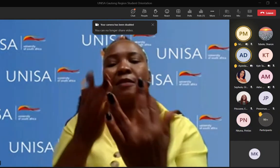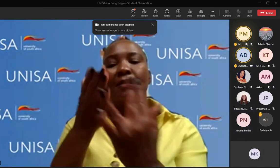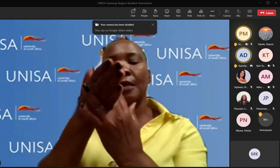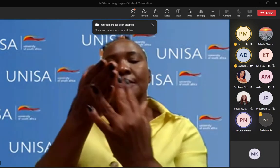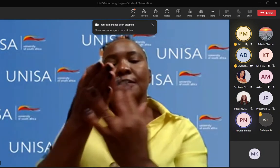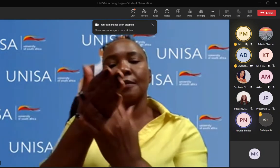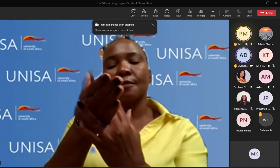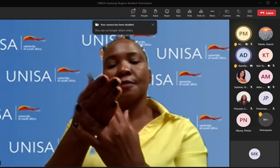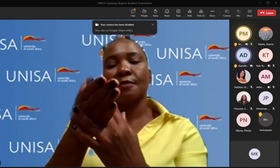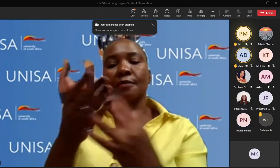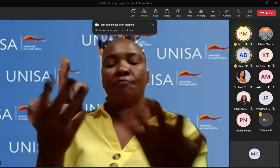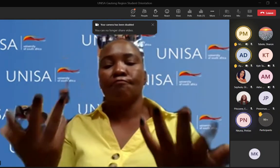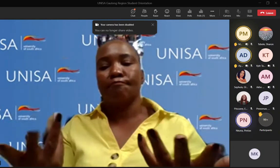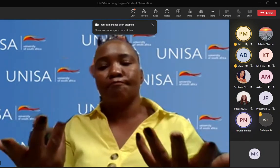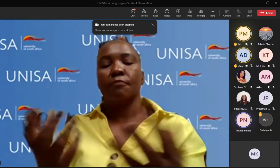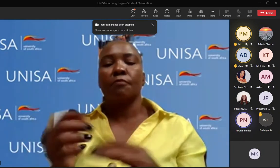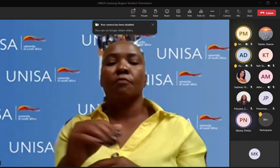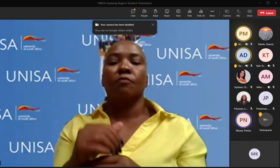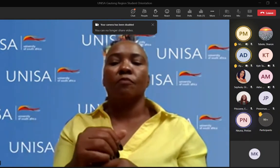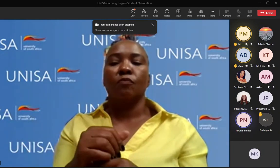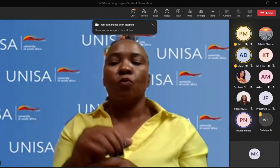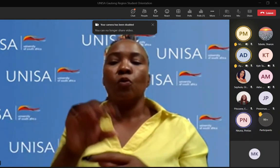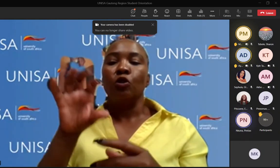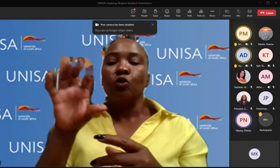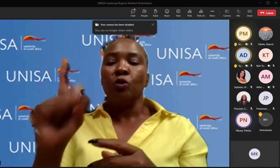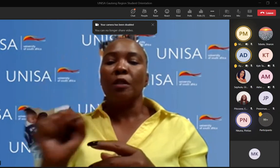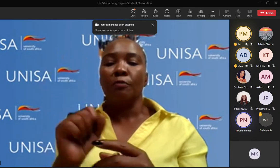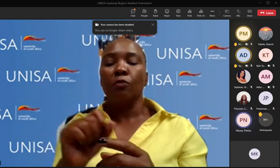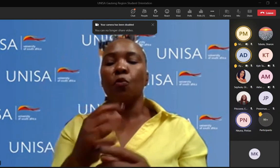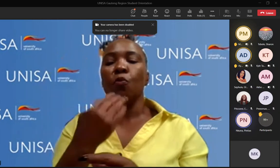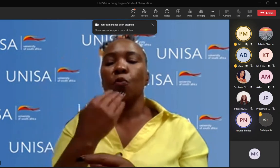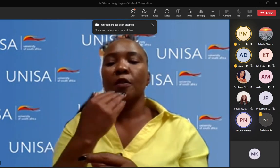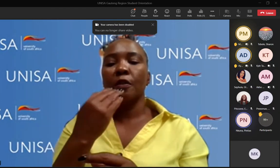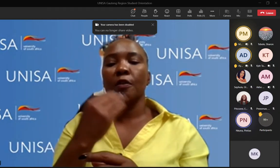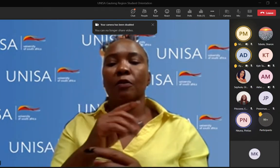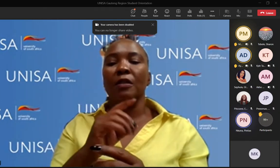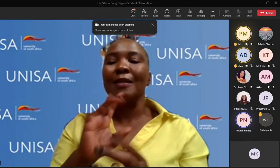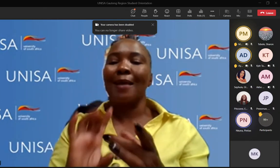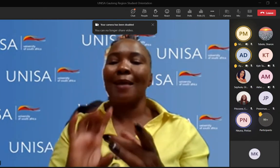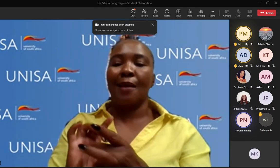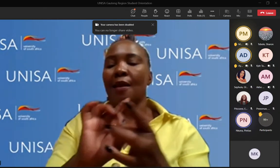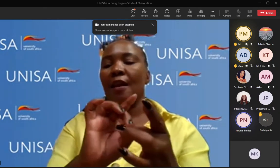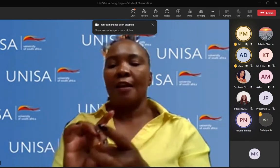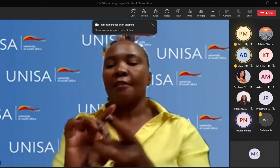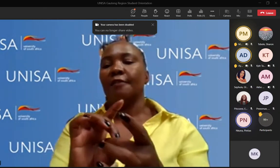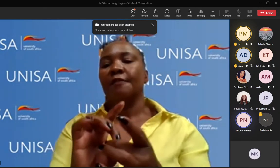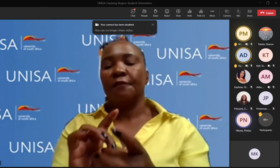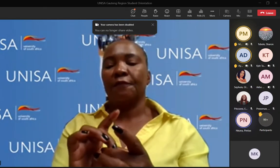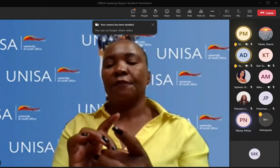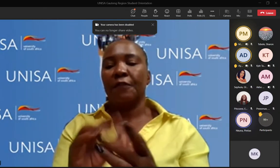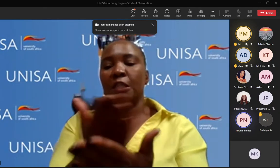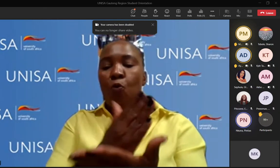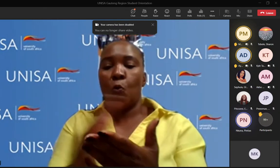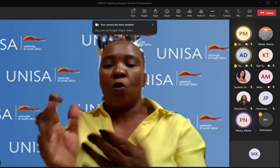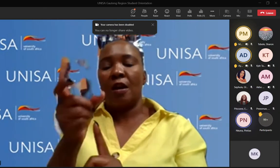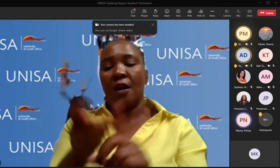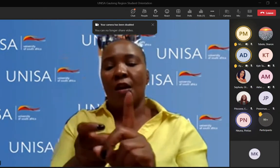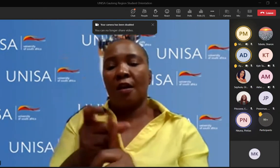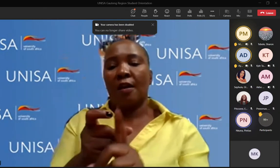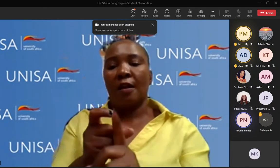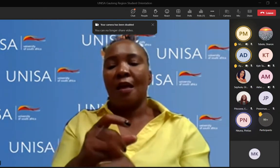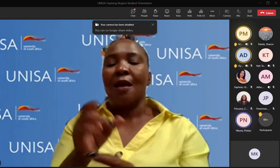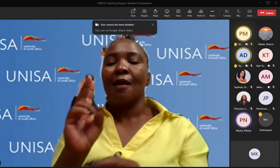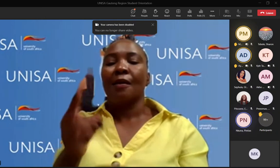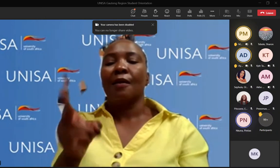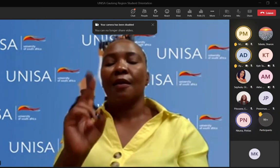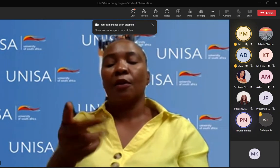then uh we took them up with the relevant stakeholder who will be attending to it and again I